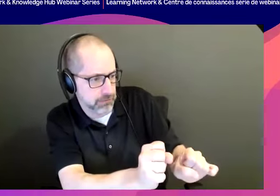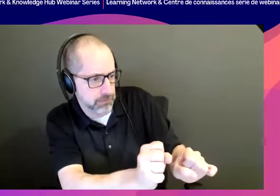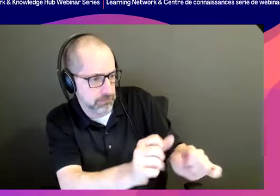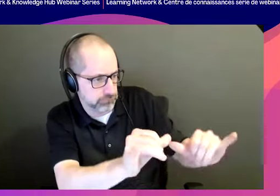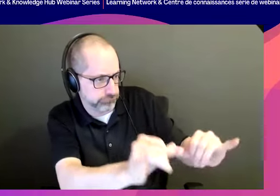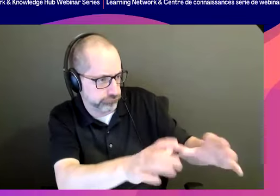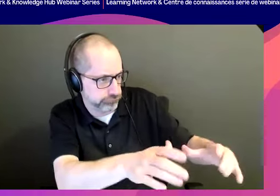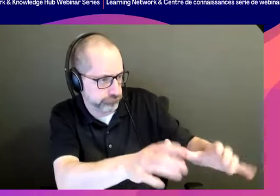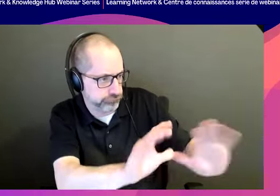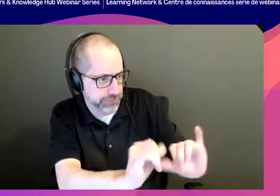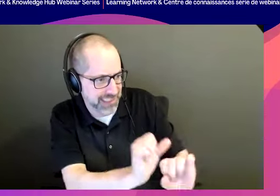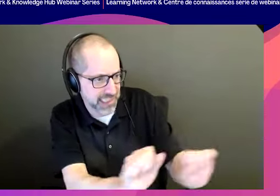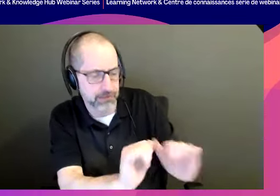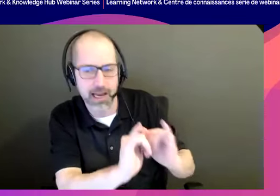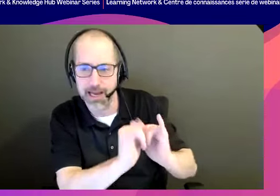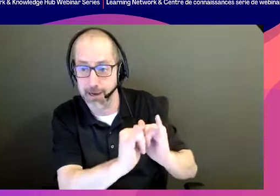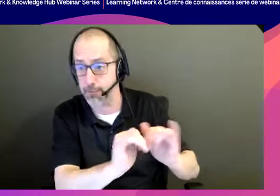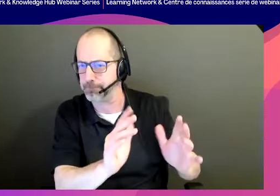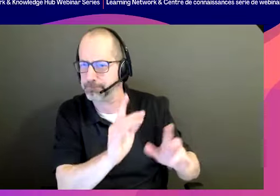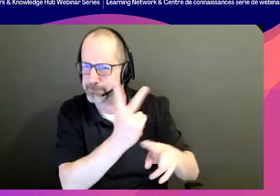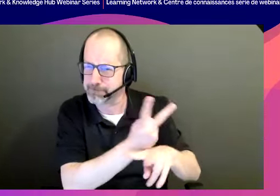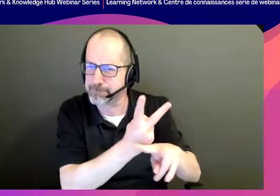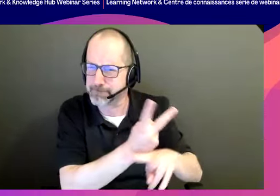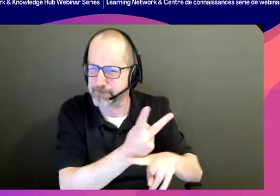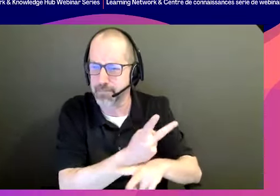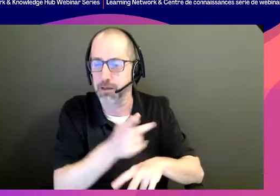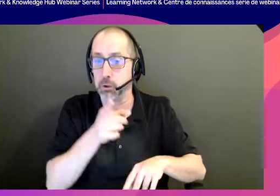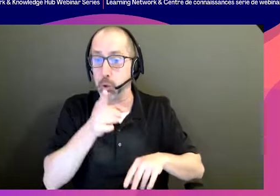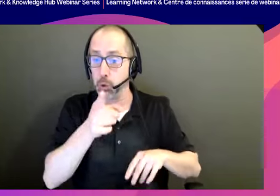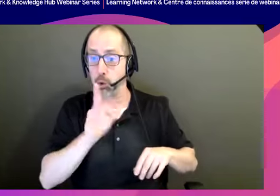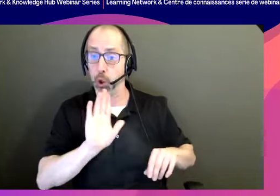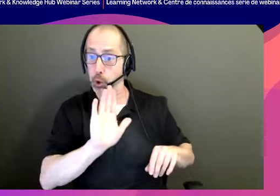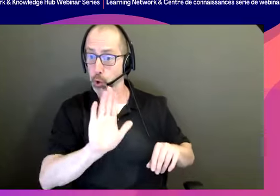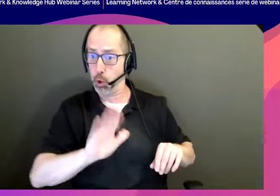I urge you to really examine your own assumptions and